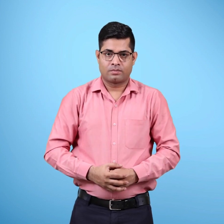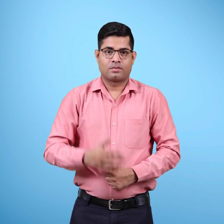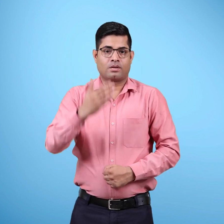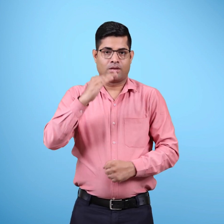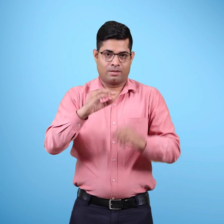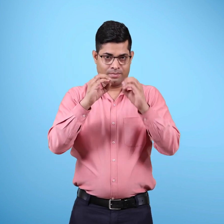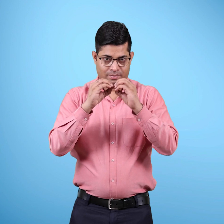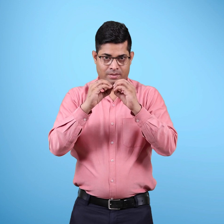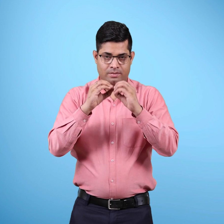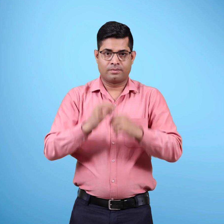Figure 7.7b